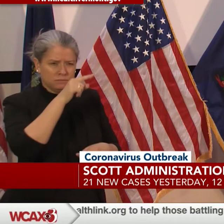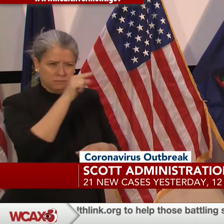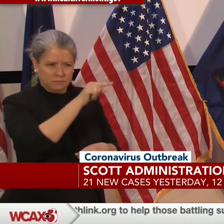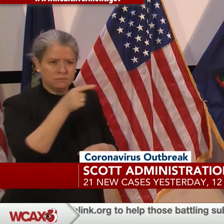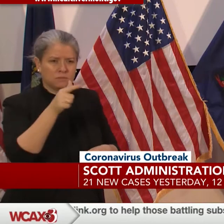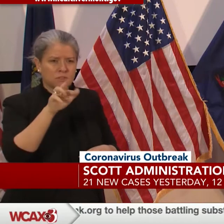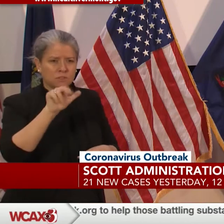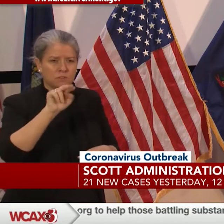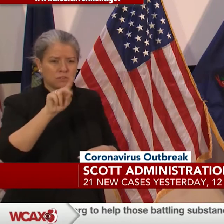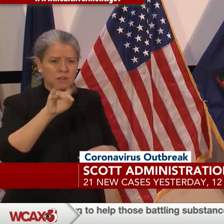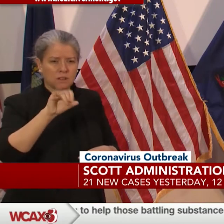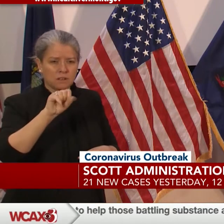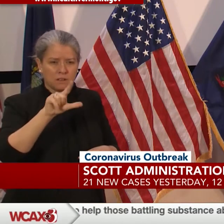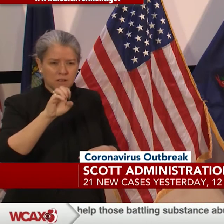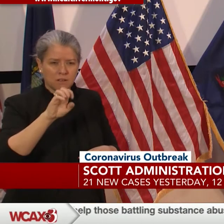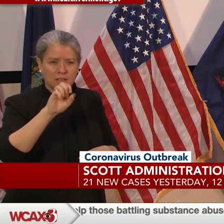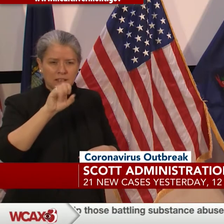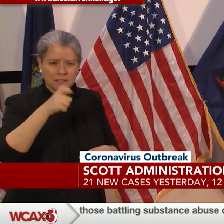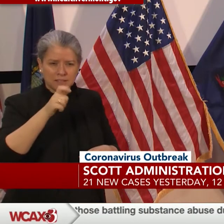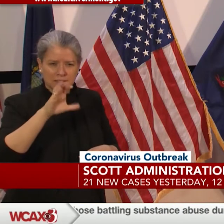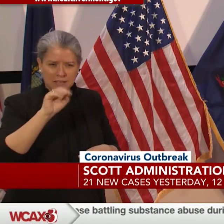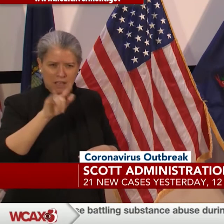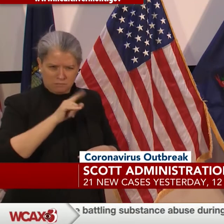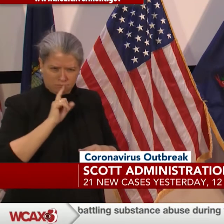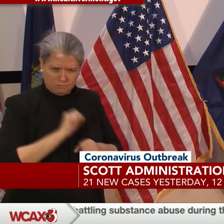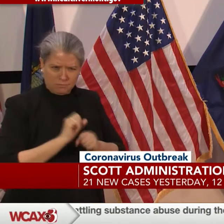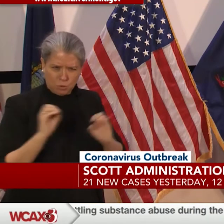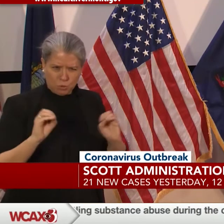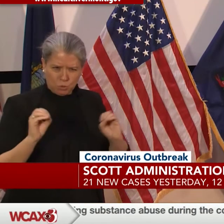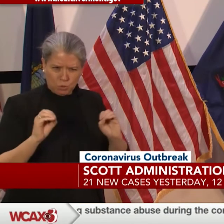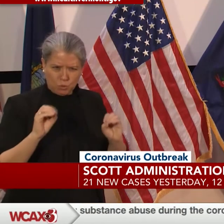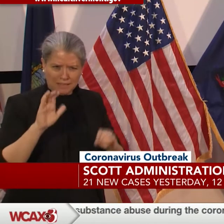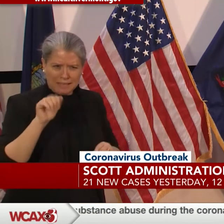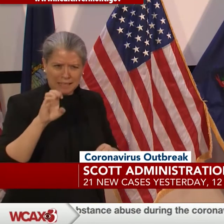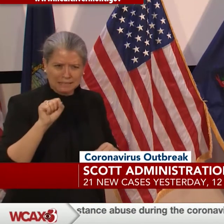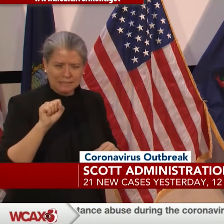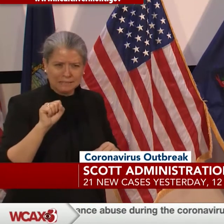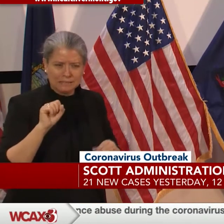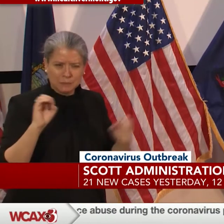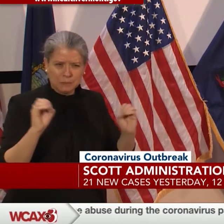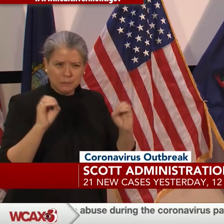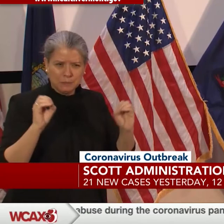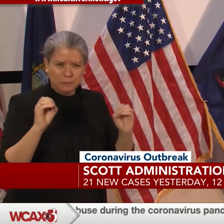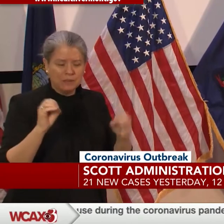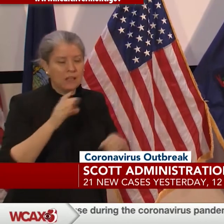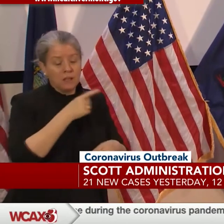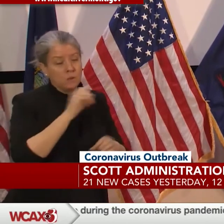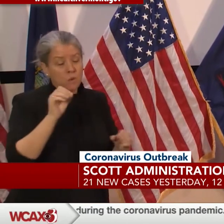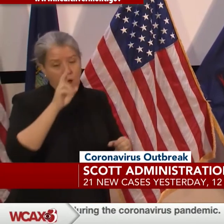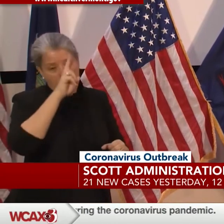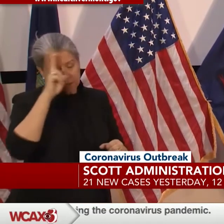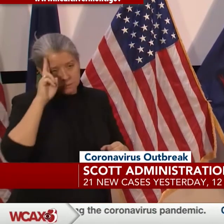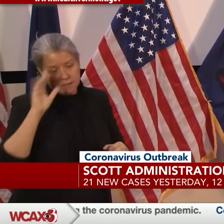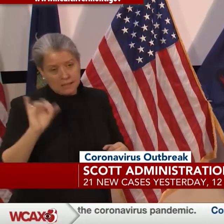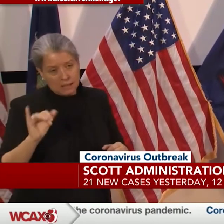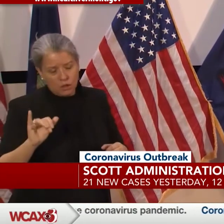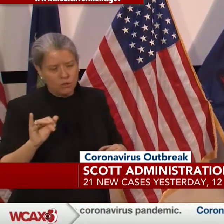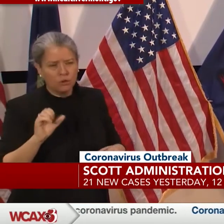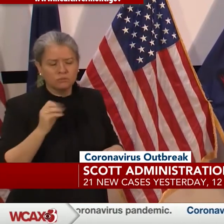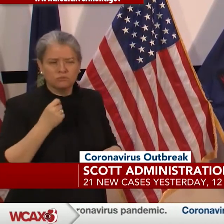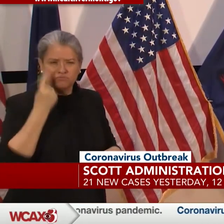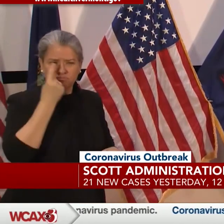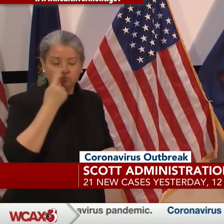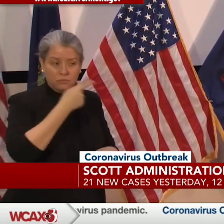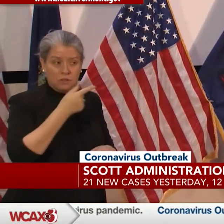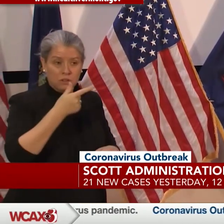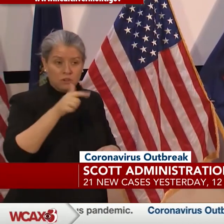Essex counties, they continue to have no reported cases. Of course, they have no hospitals either. What I'm wondering, in